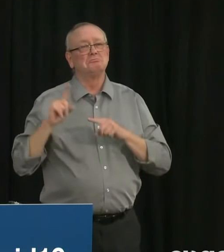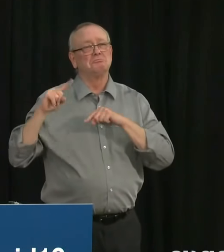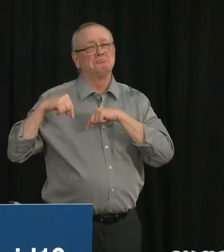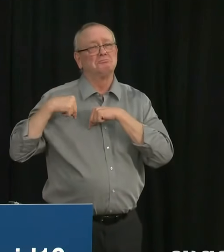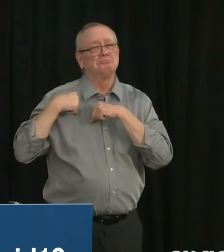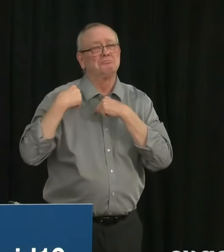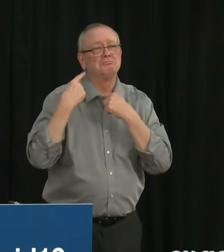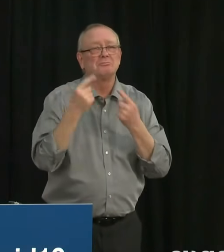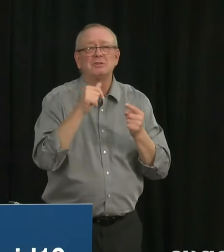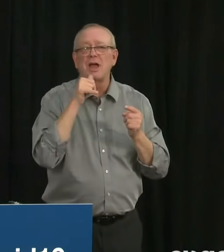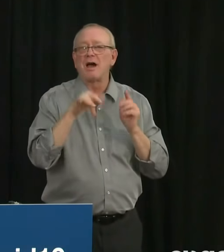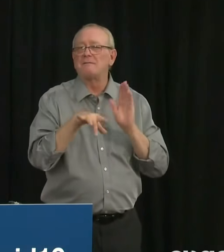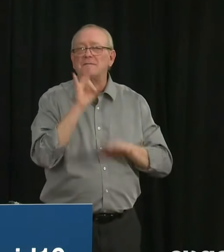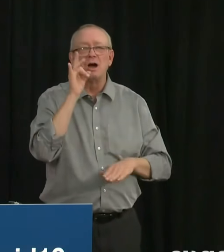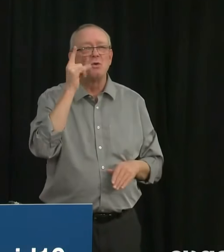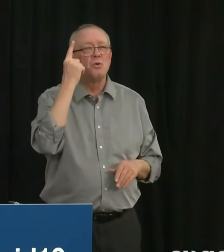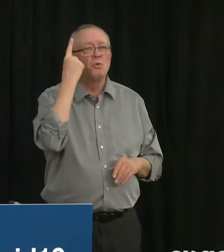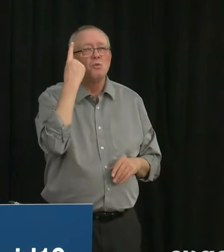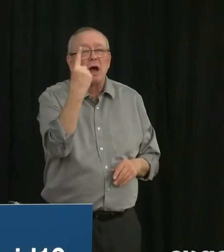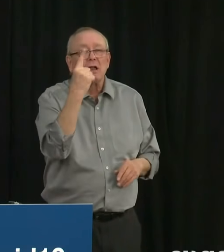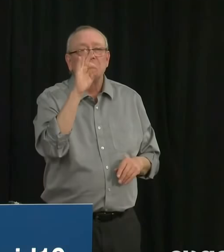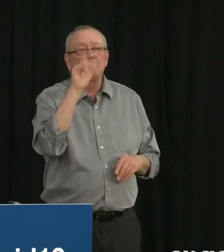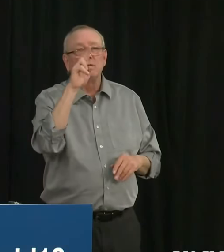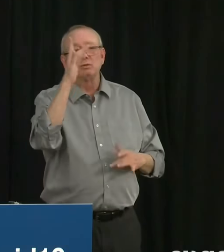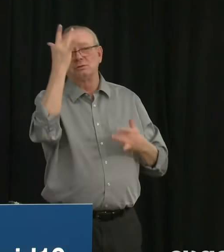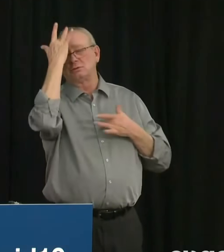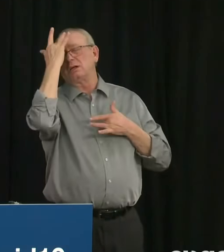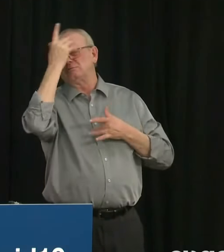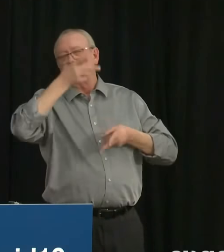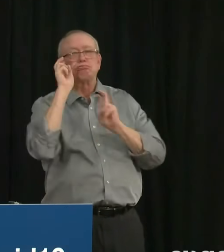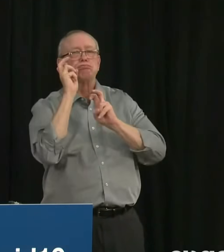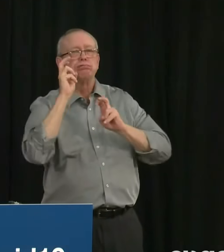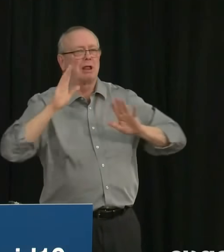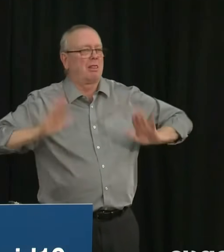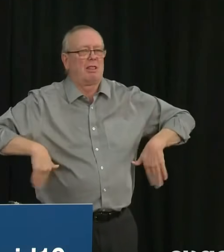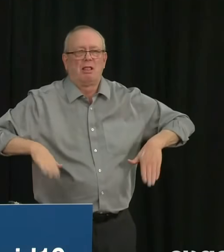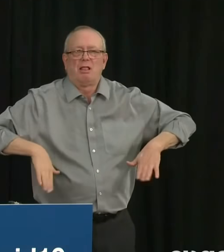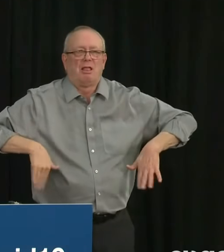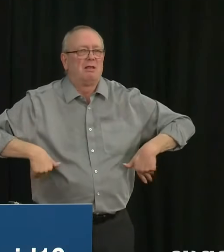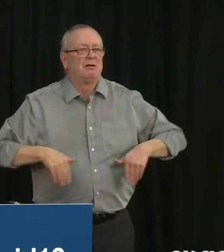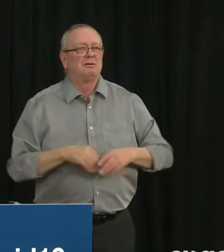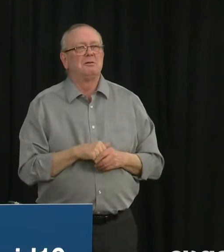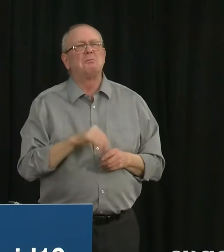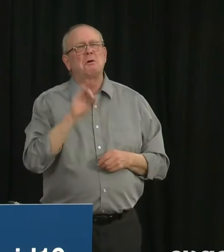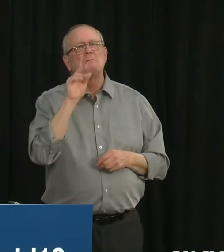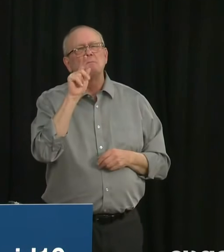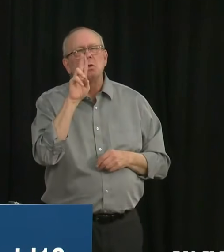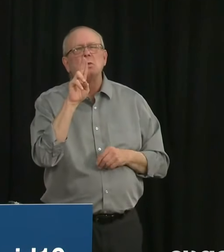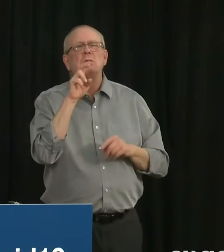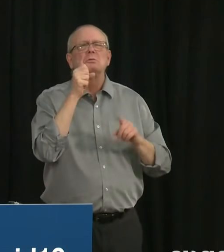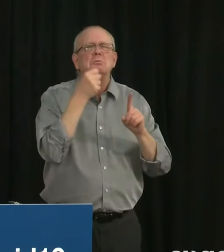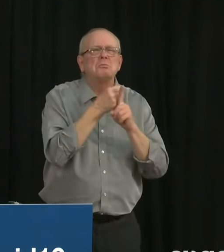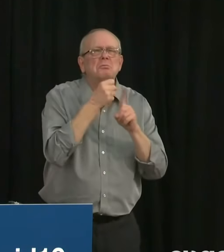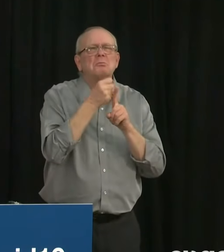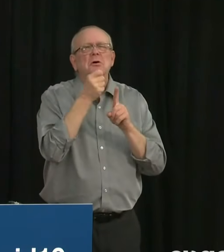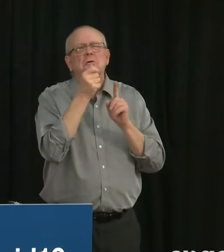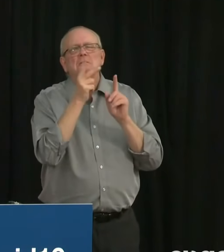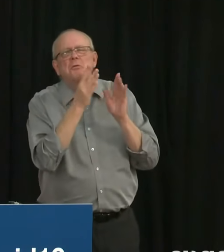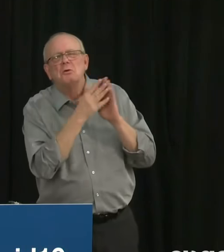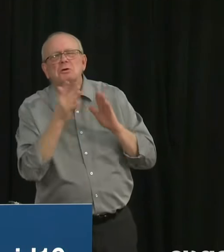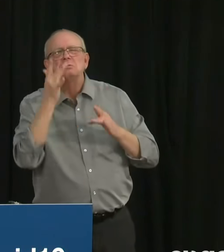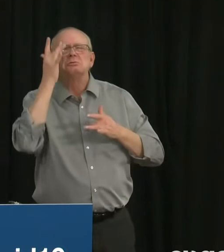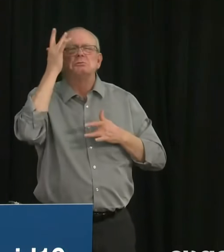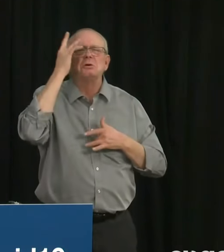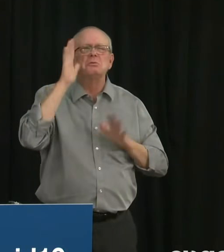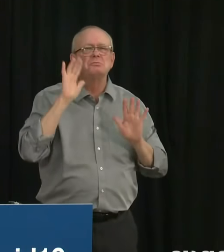We know that influenza hits at different times of the year, depending on the season. So it's not scientifically useful to